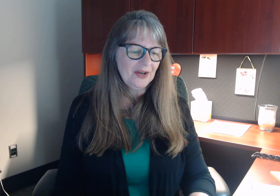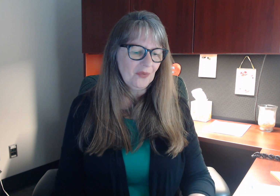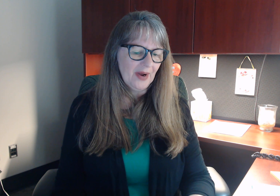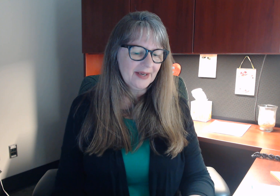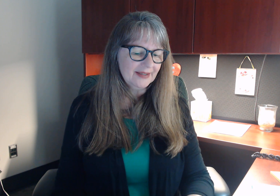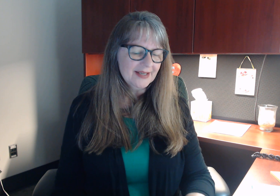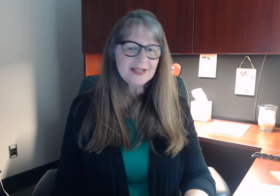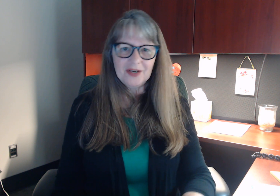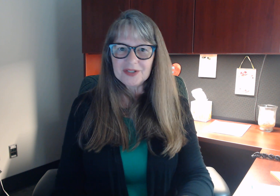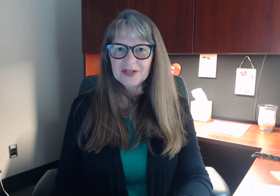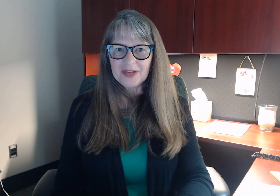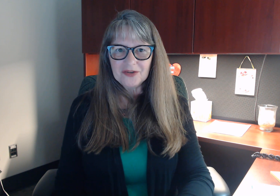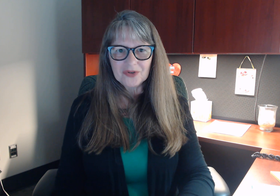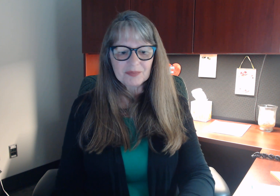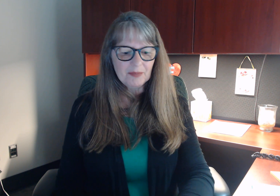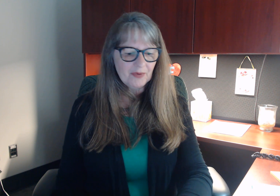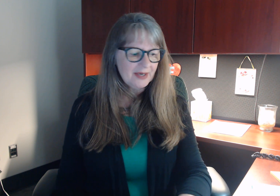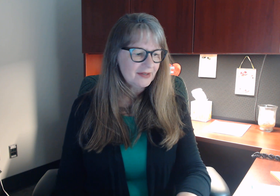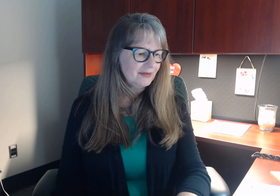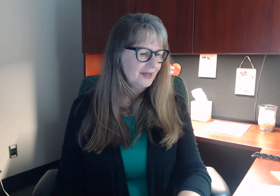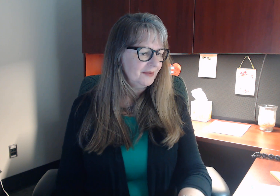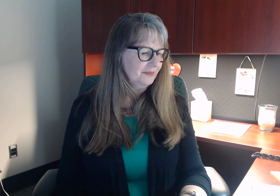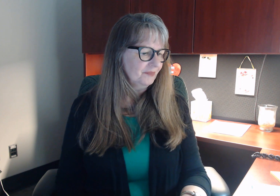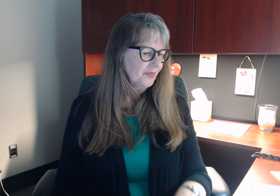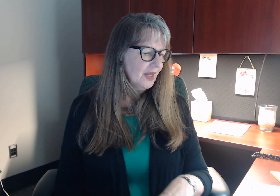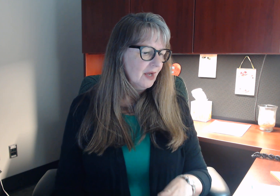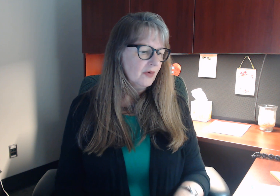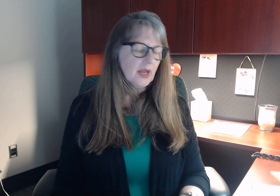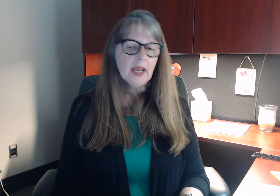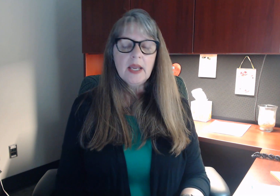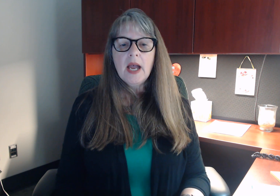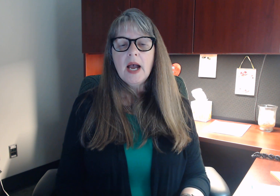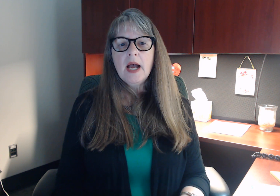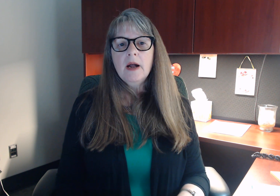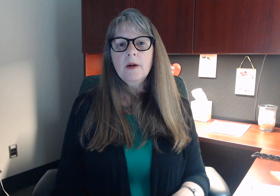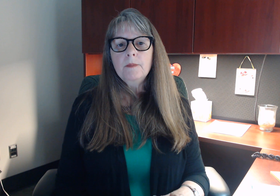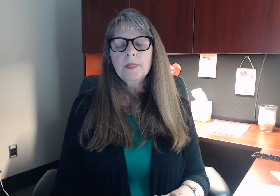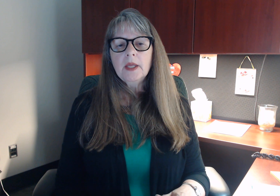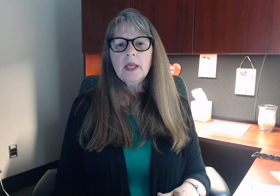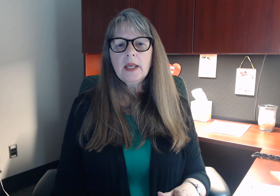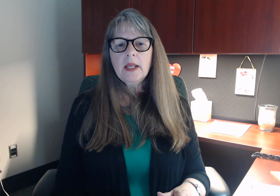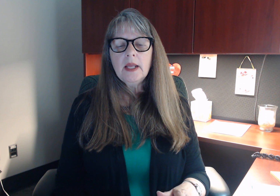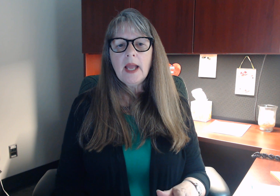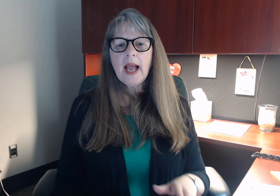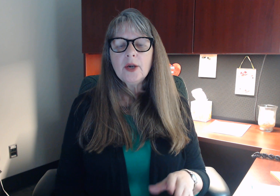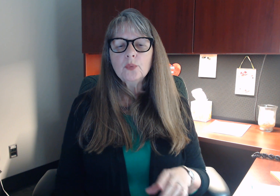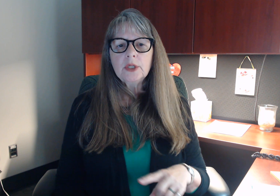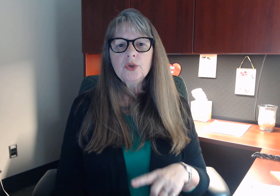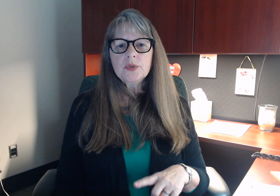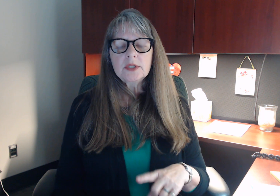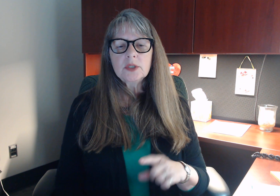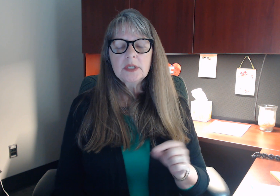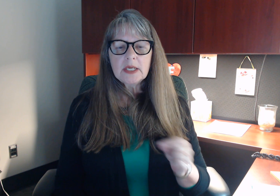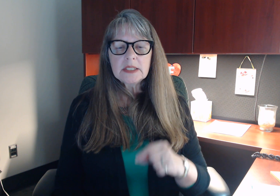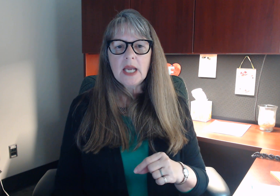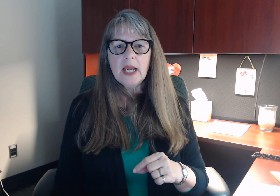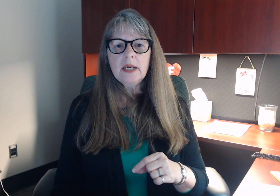why it sounds like that. You just memorize it, right? Okay. I don't really use this next sign,